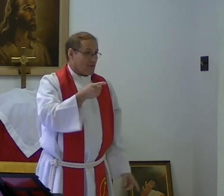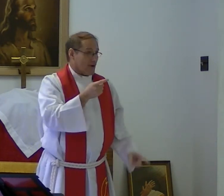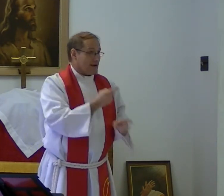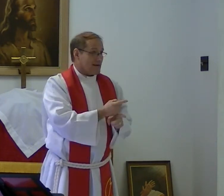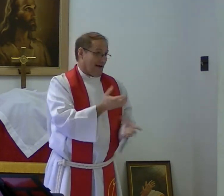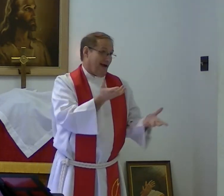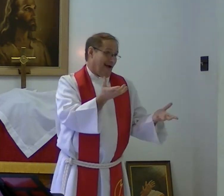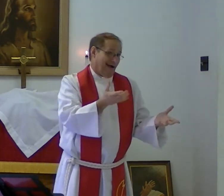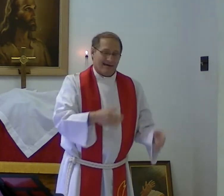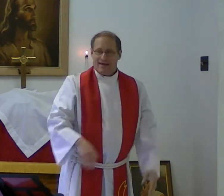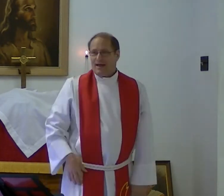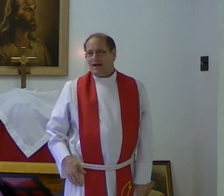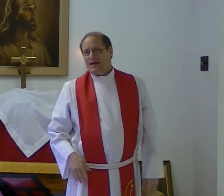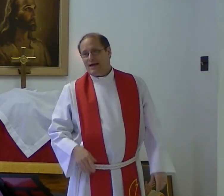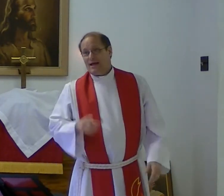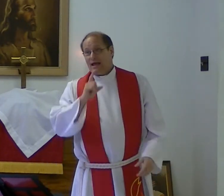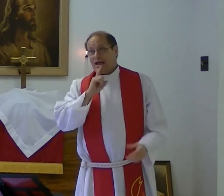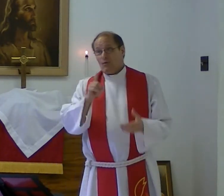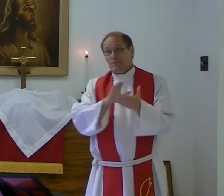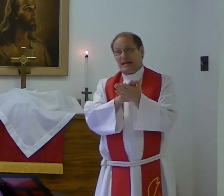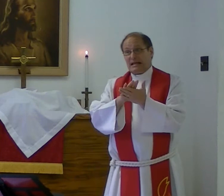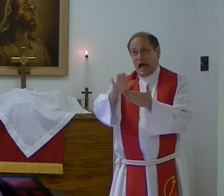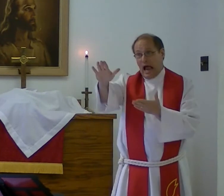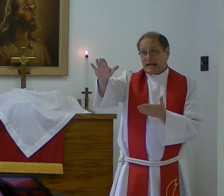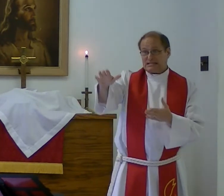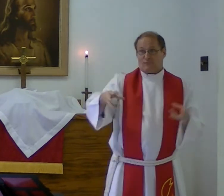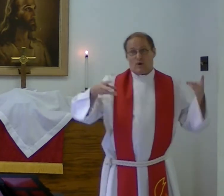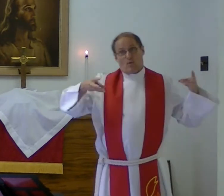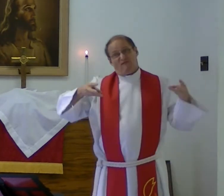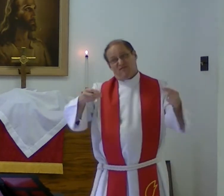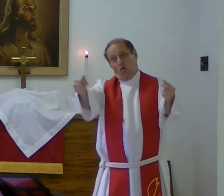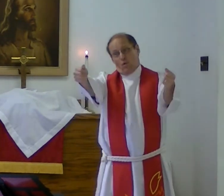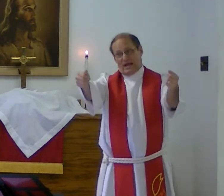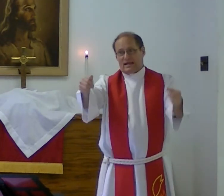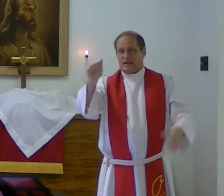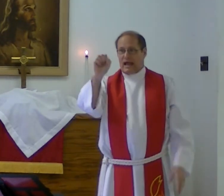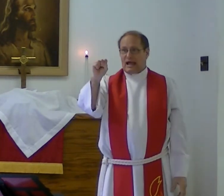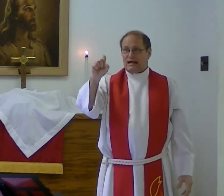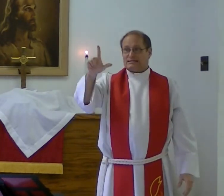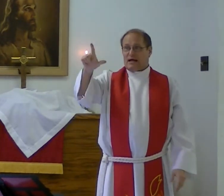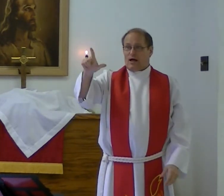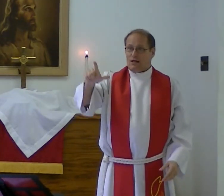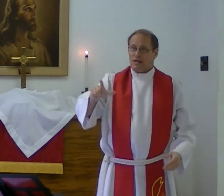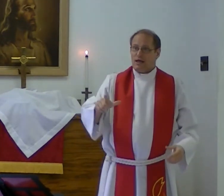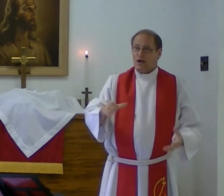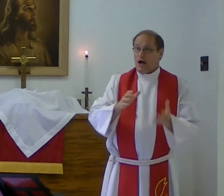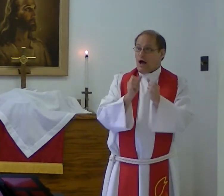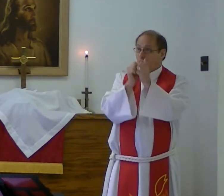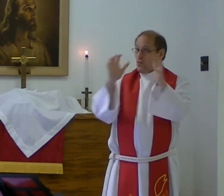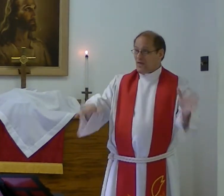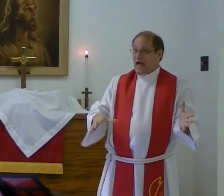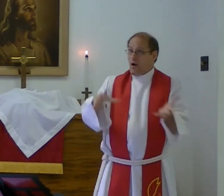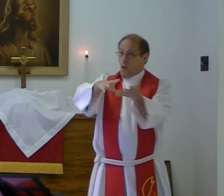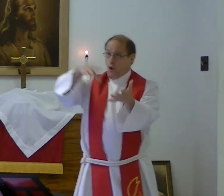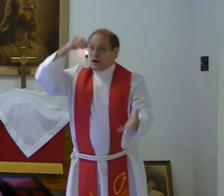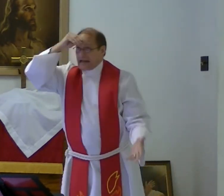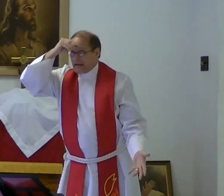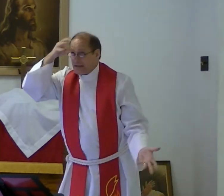right? It would be nice if we were fluent in ASL without warning it.